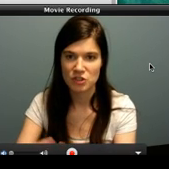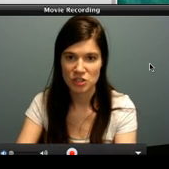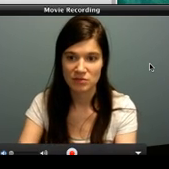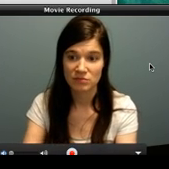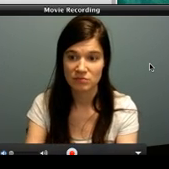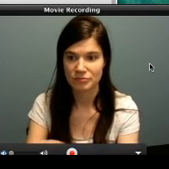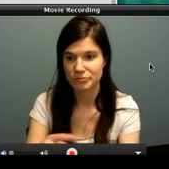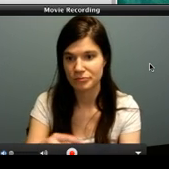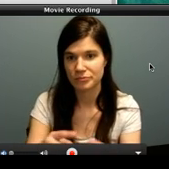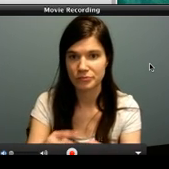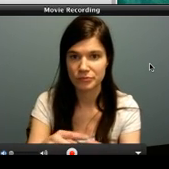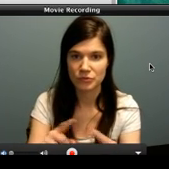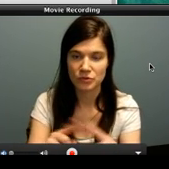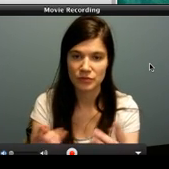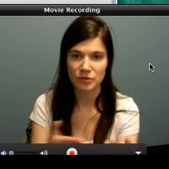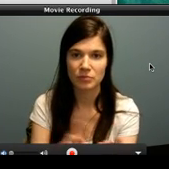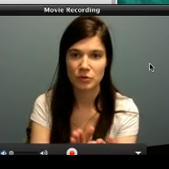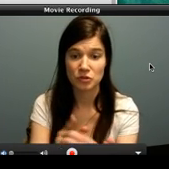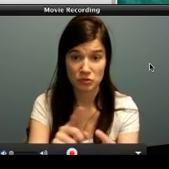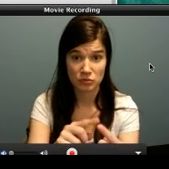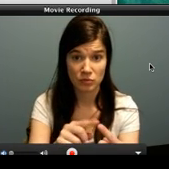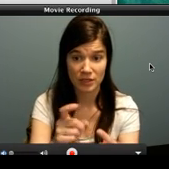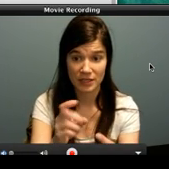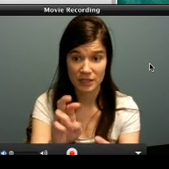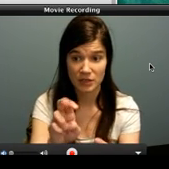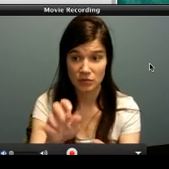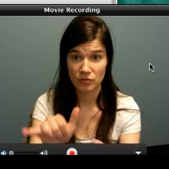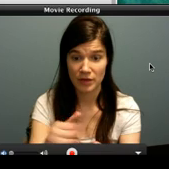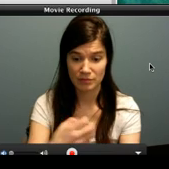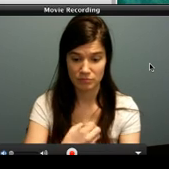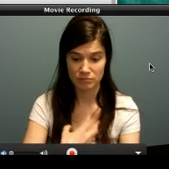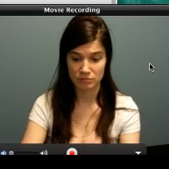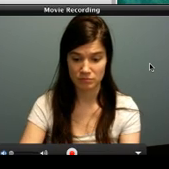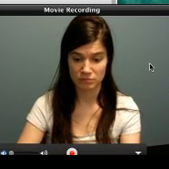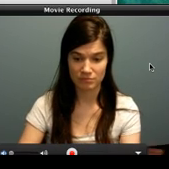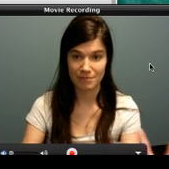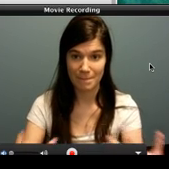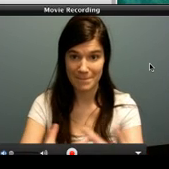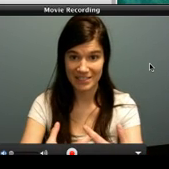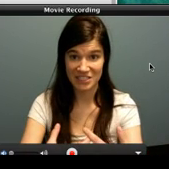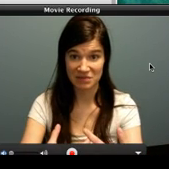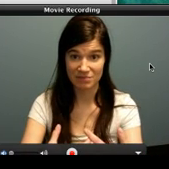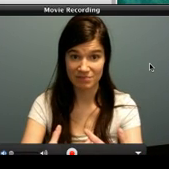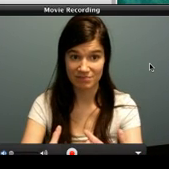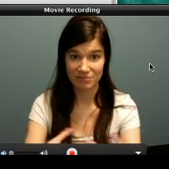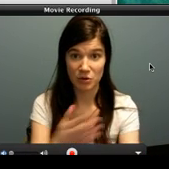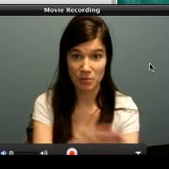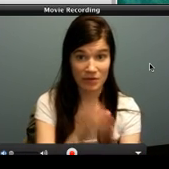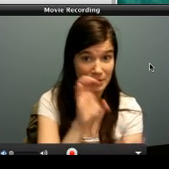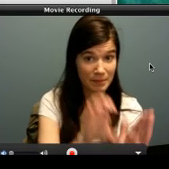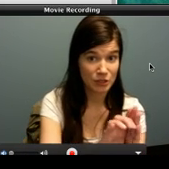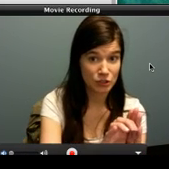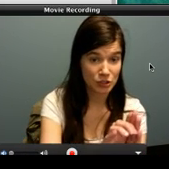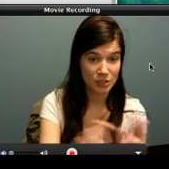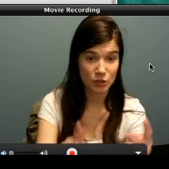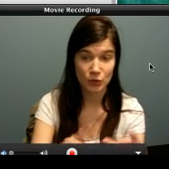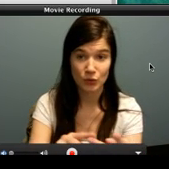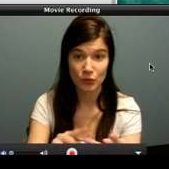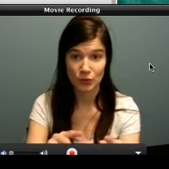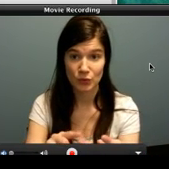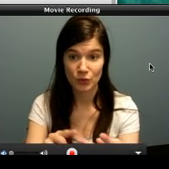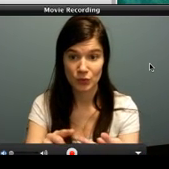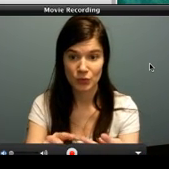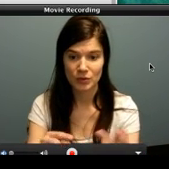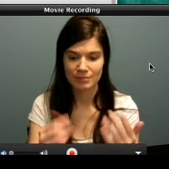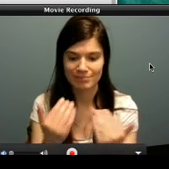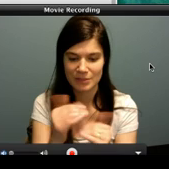method consists of taking x-rays and matching them to the treatment planning films. The second method consists of taking a limited